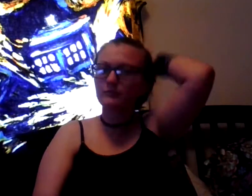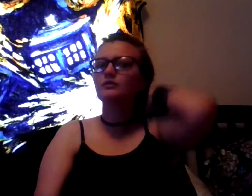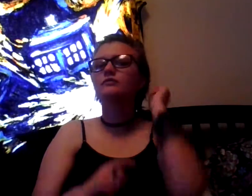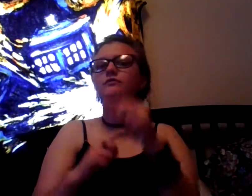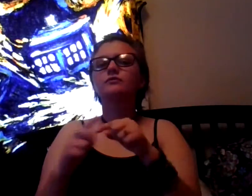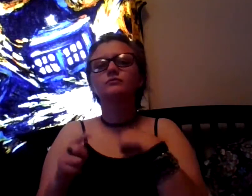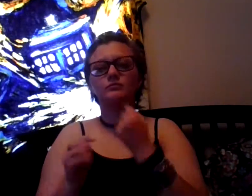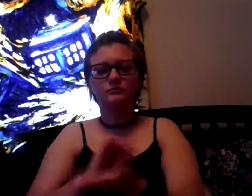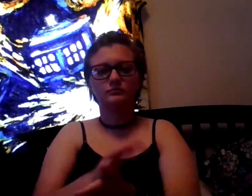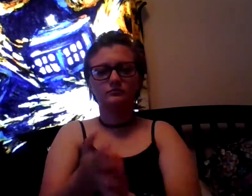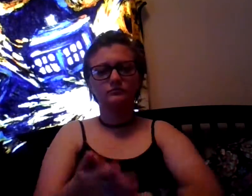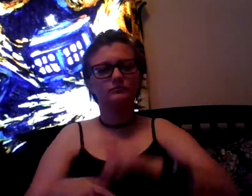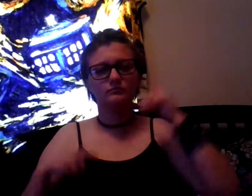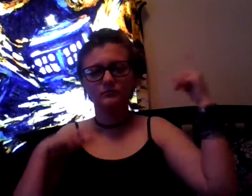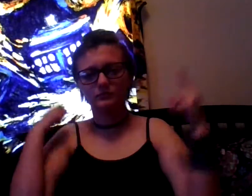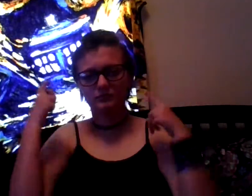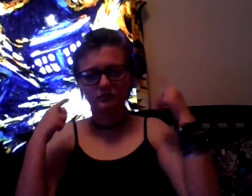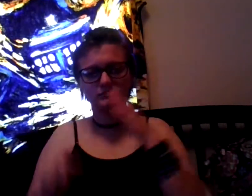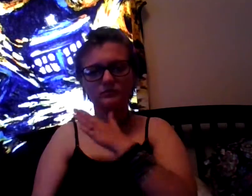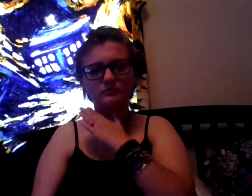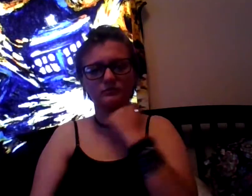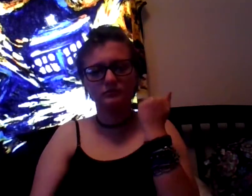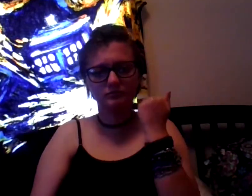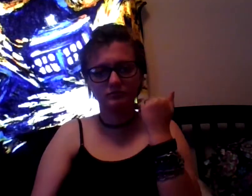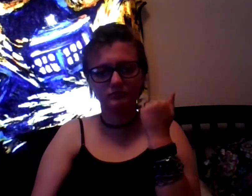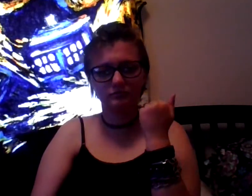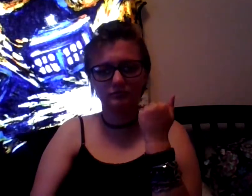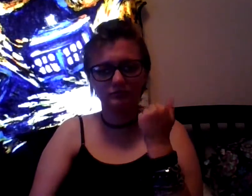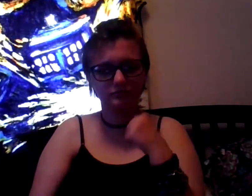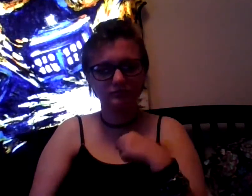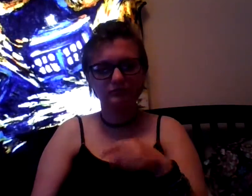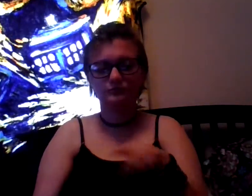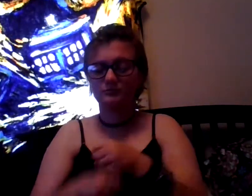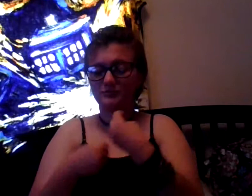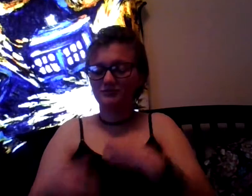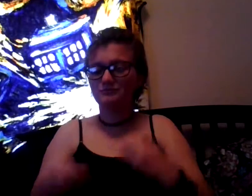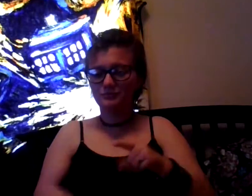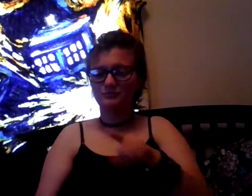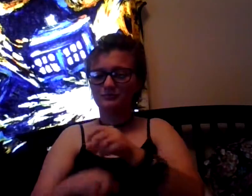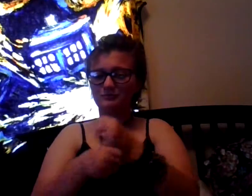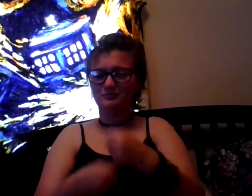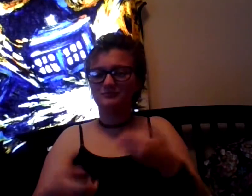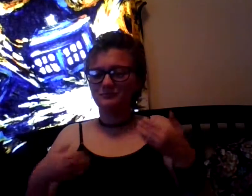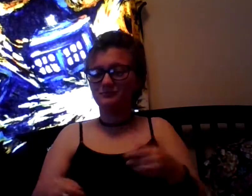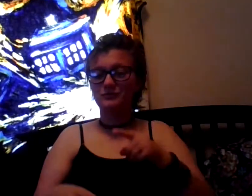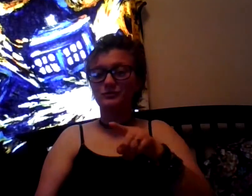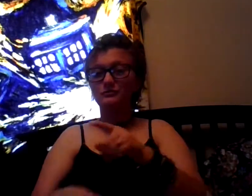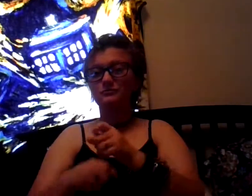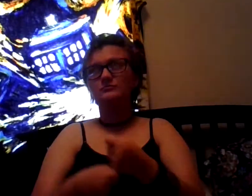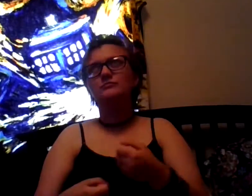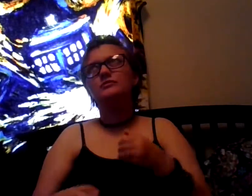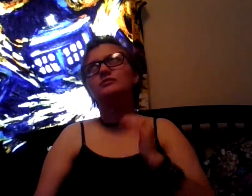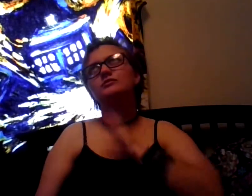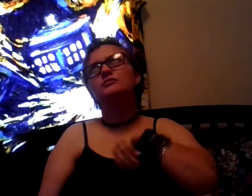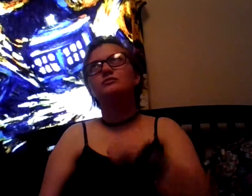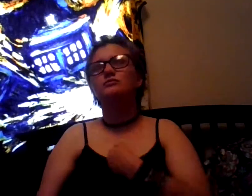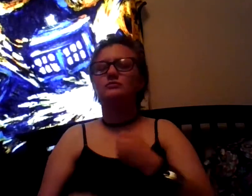Guillotine. Even when I lose my head. You fill me up, you fill me up. You set my soul